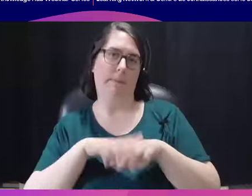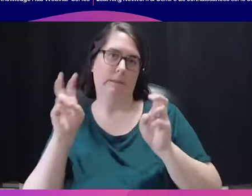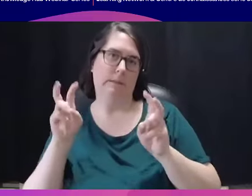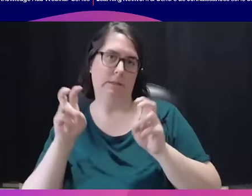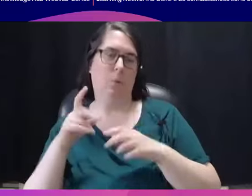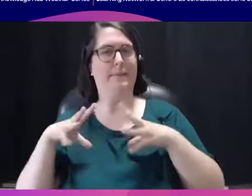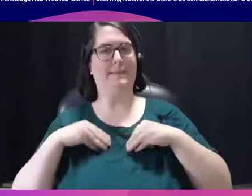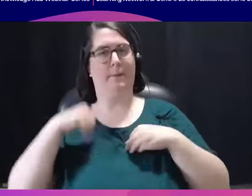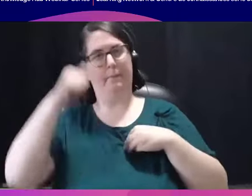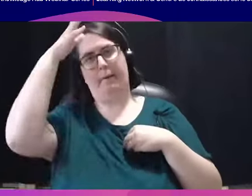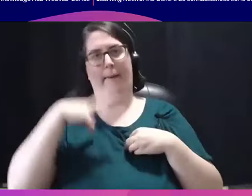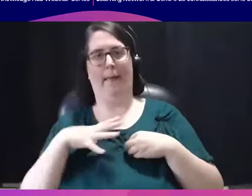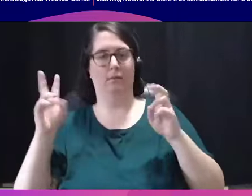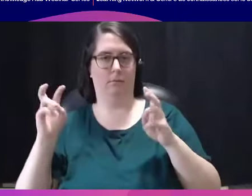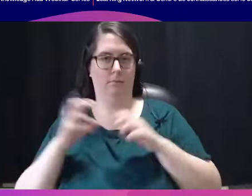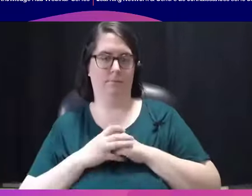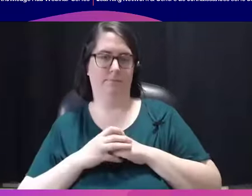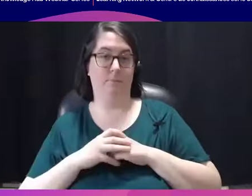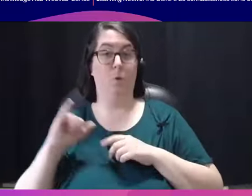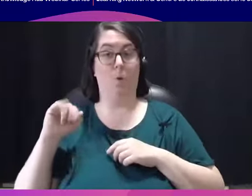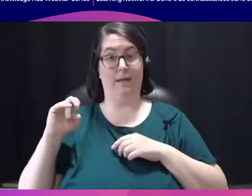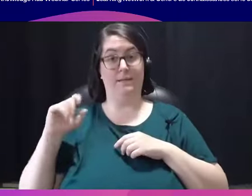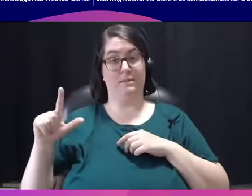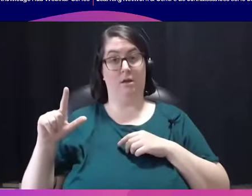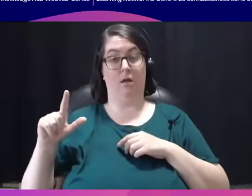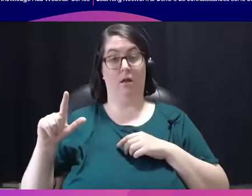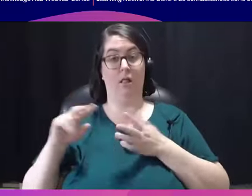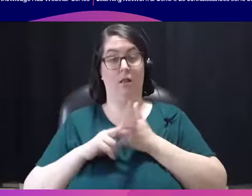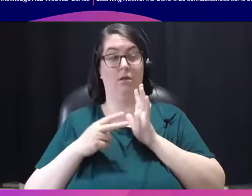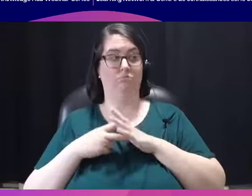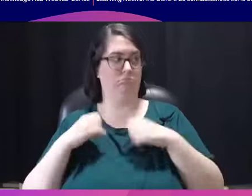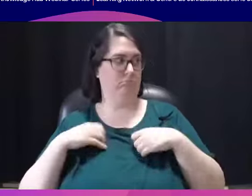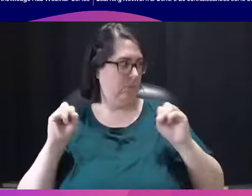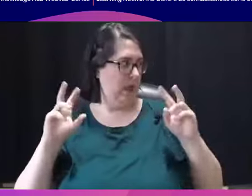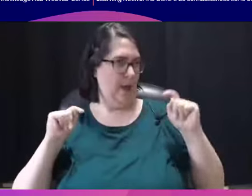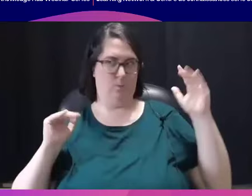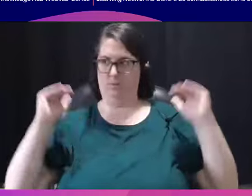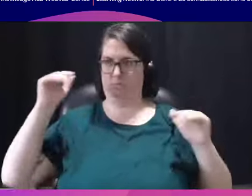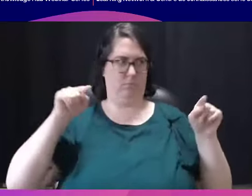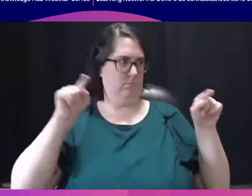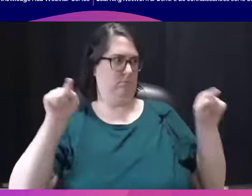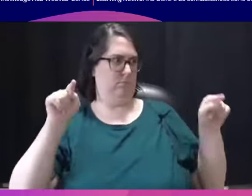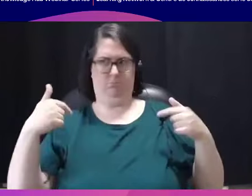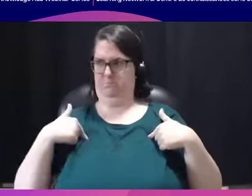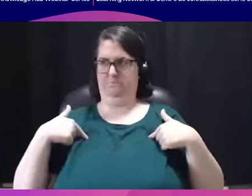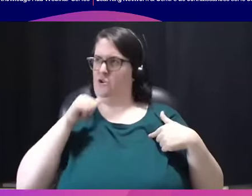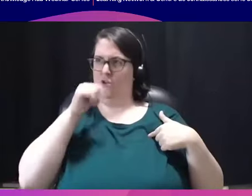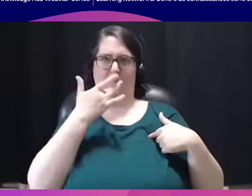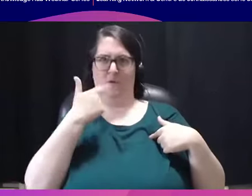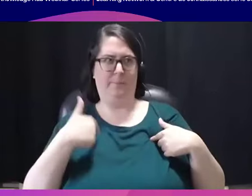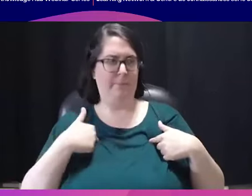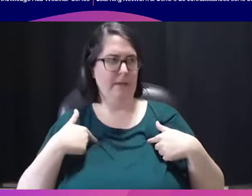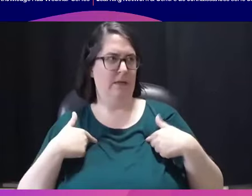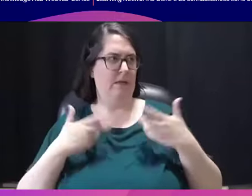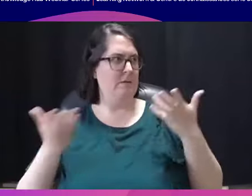acceptable men. And so this leaves incels essentially out of this hierarchy of perception and favorability from women,